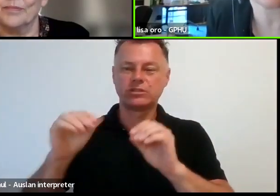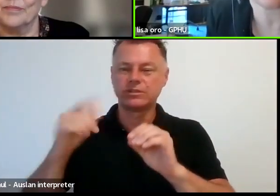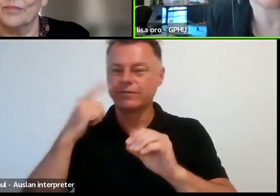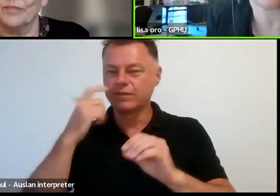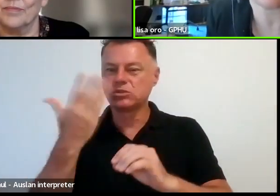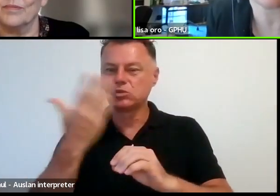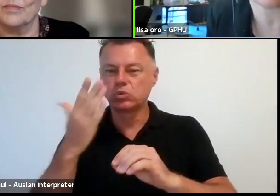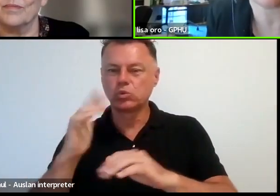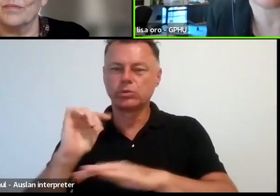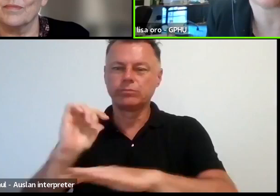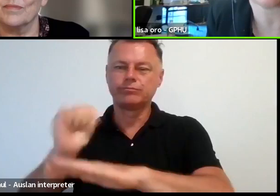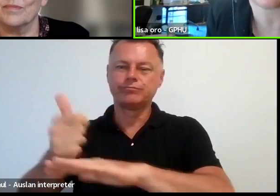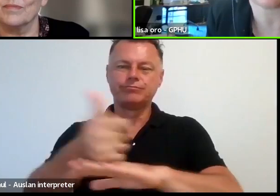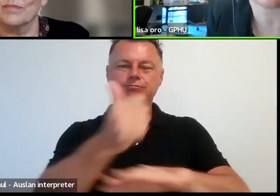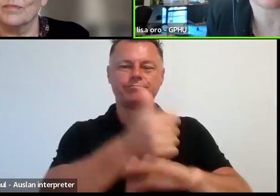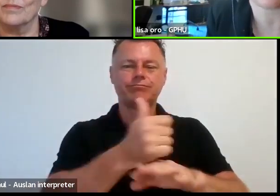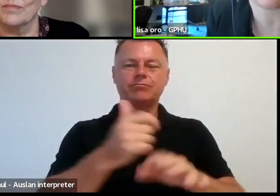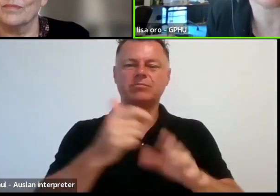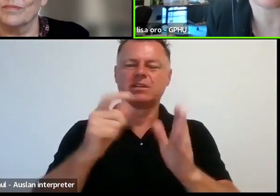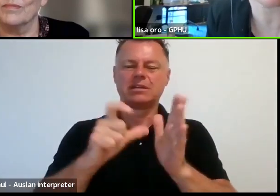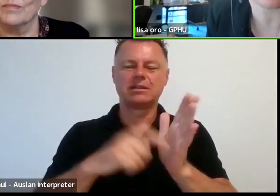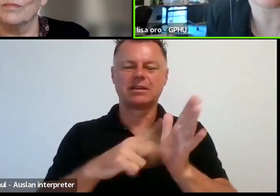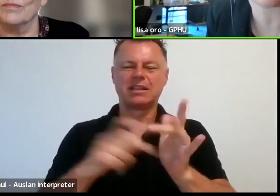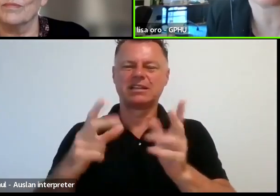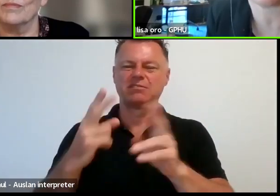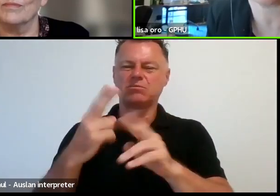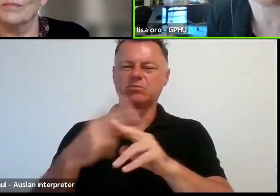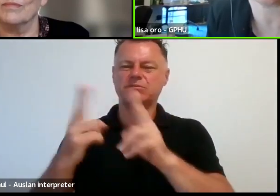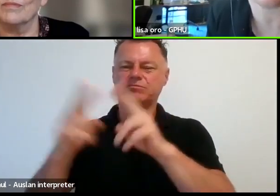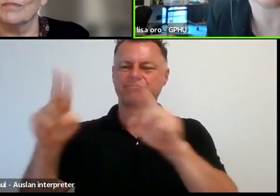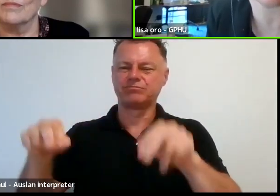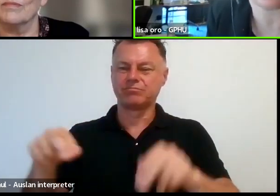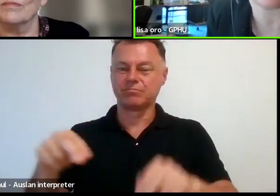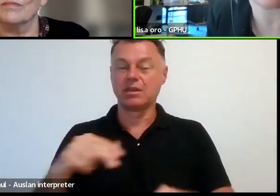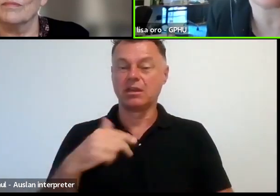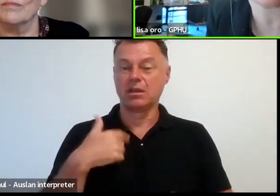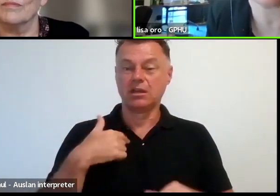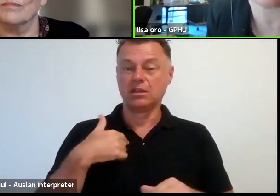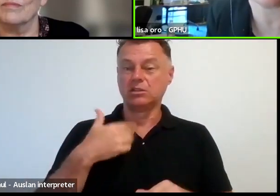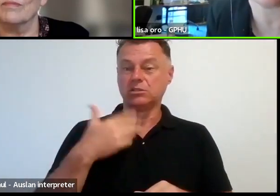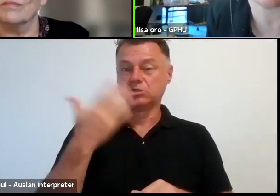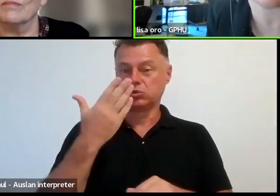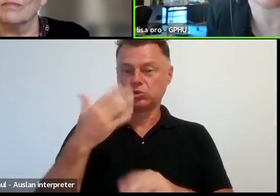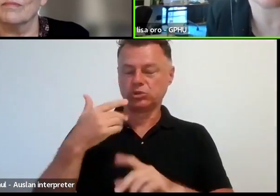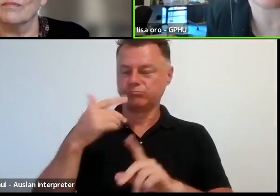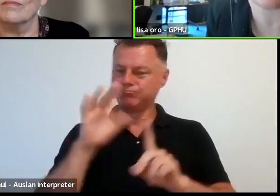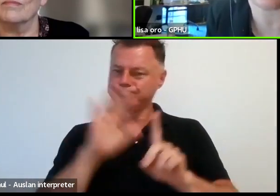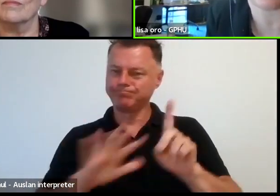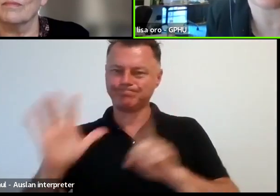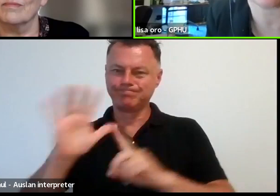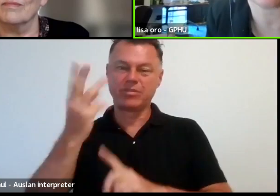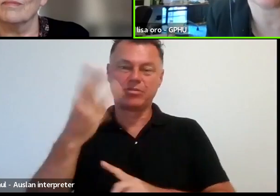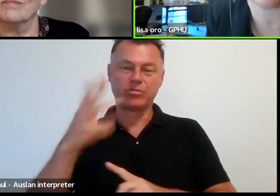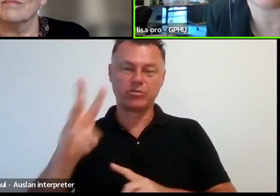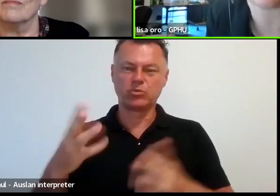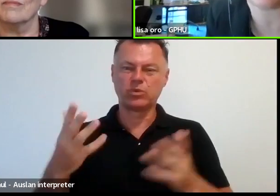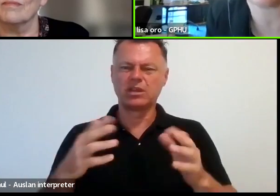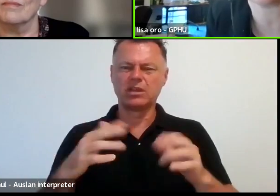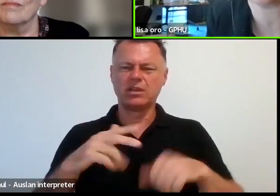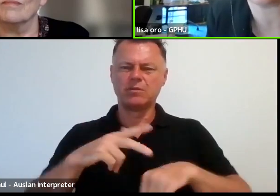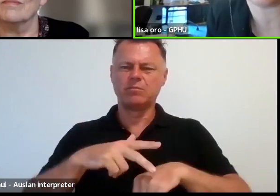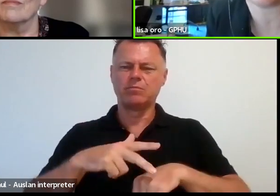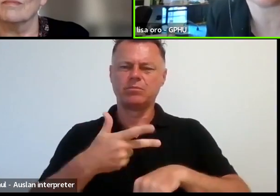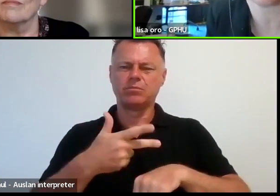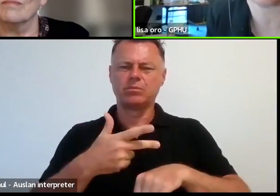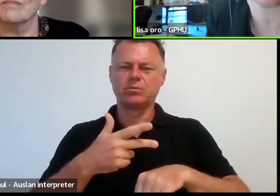been 30 that have been identified as high target, and Yule Park is one of those, and we are working closely with Yule Park to run a